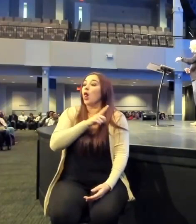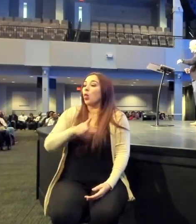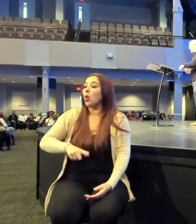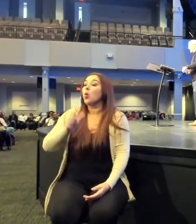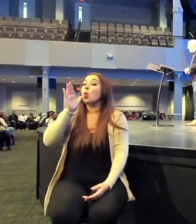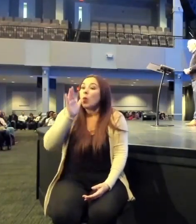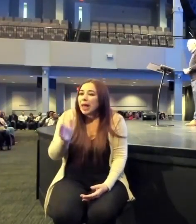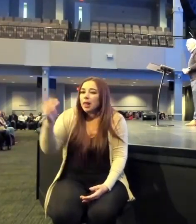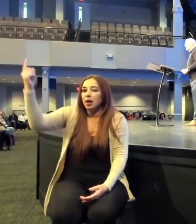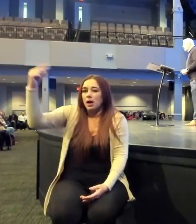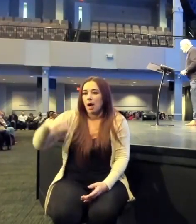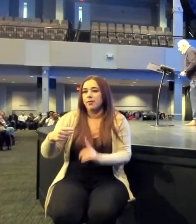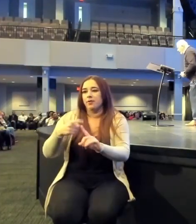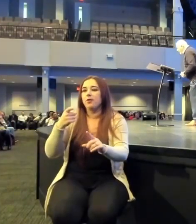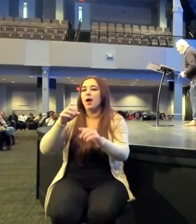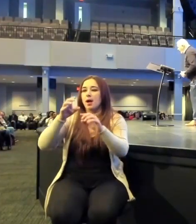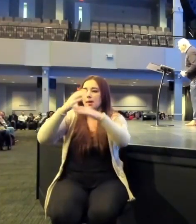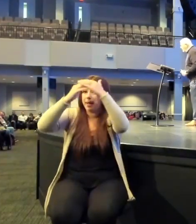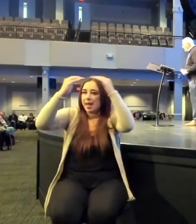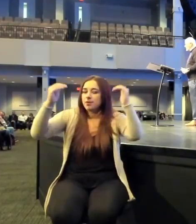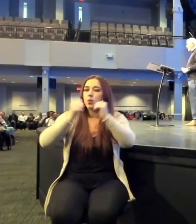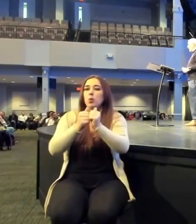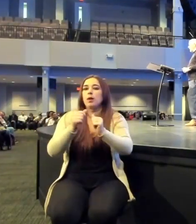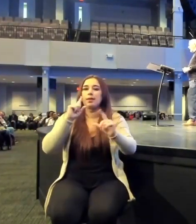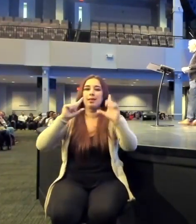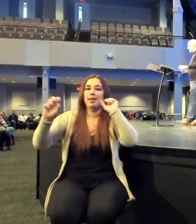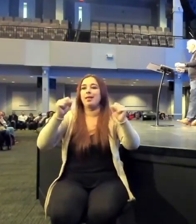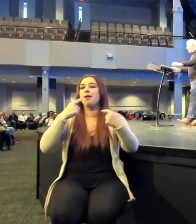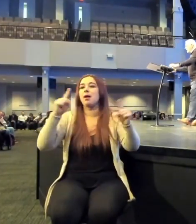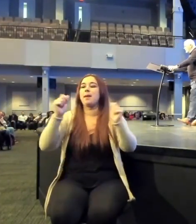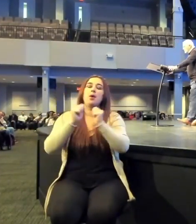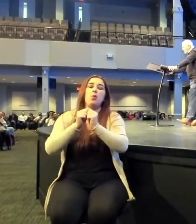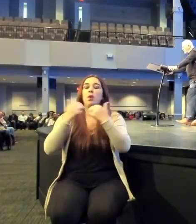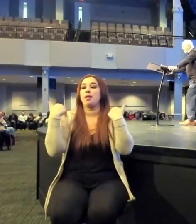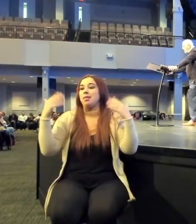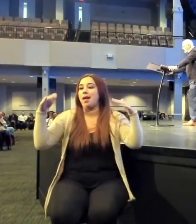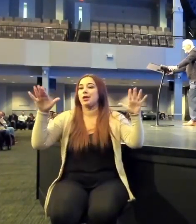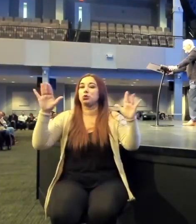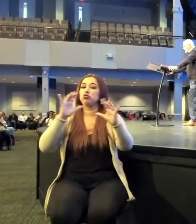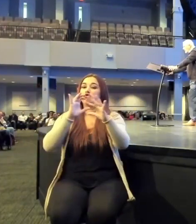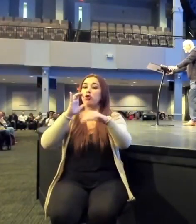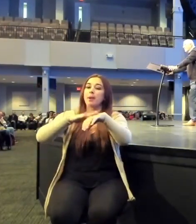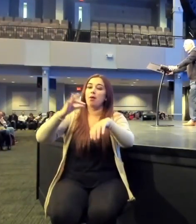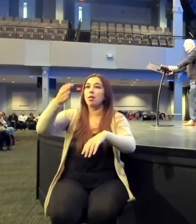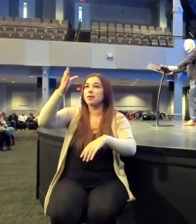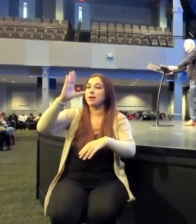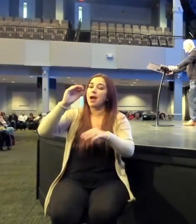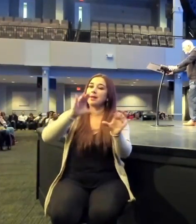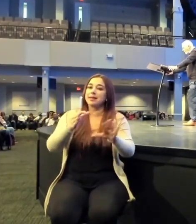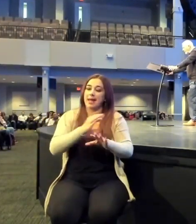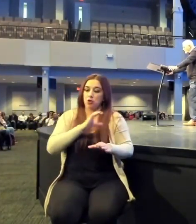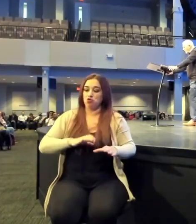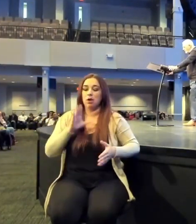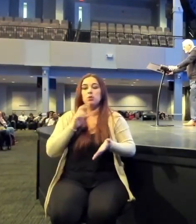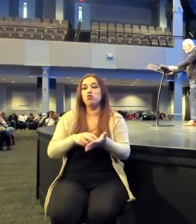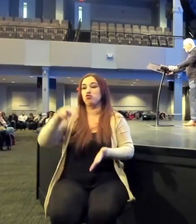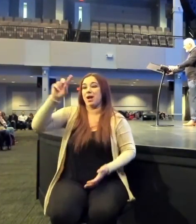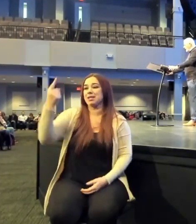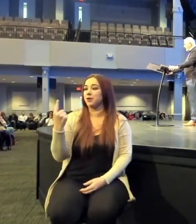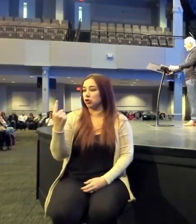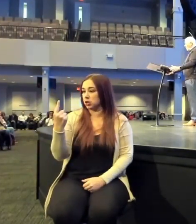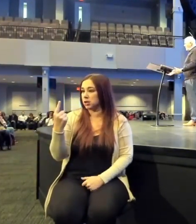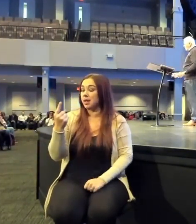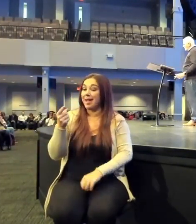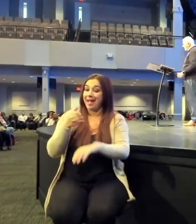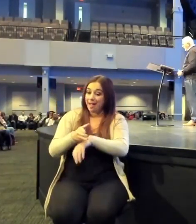will come down from heaven with a loud command, with the voice of the archangels, and with the trumpet call of God, and the dead in Christ will rise first. After